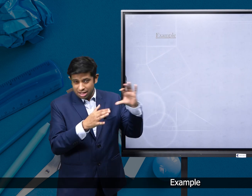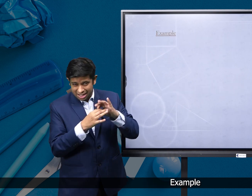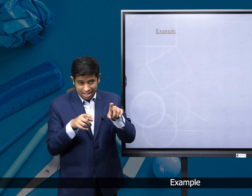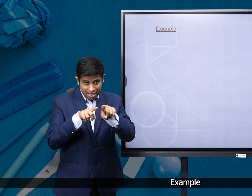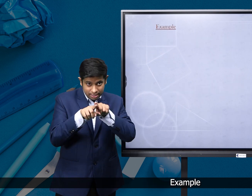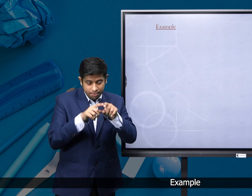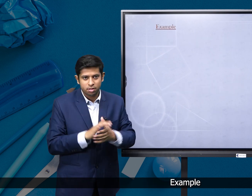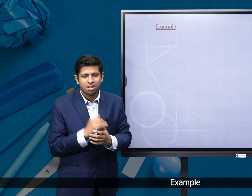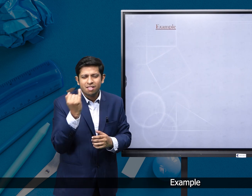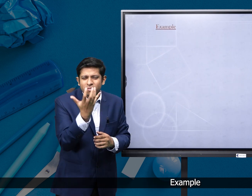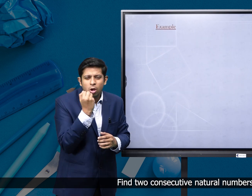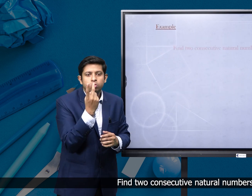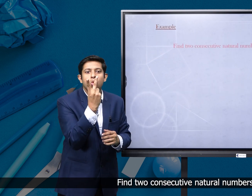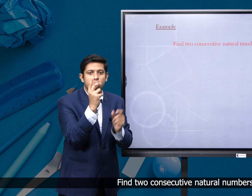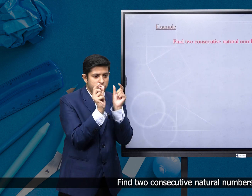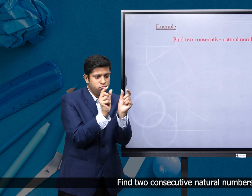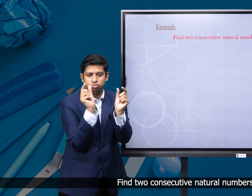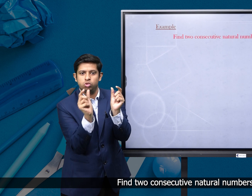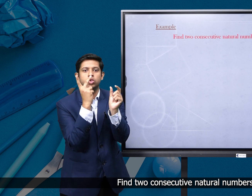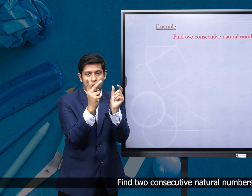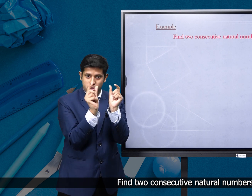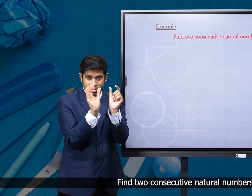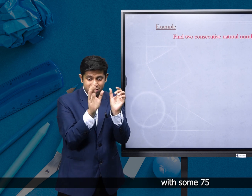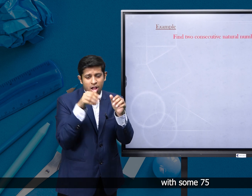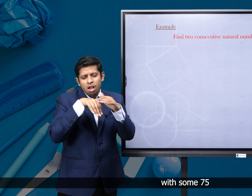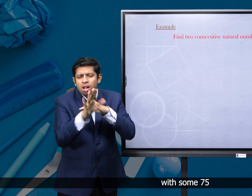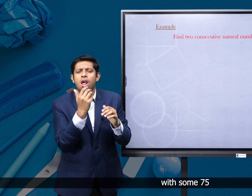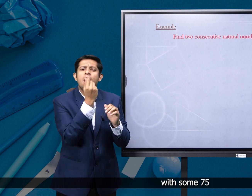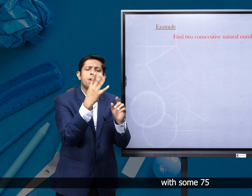Example. Find two consecutive natural numbers whose sum is 75.